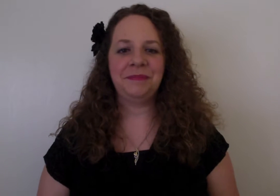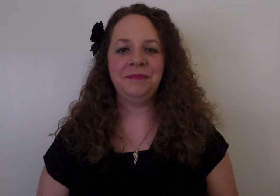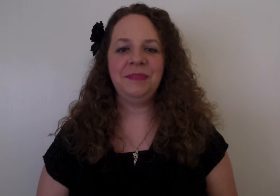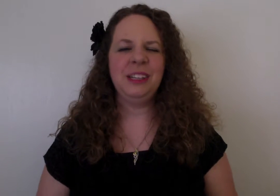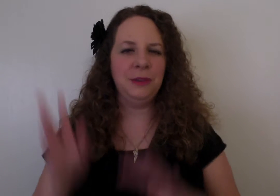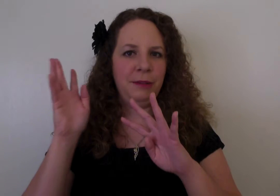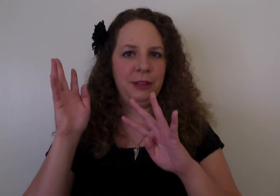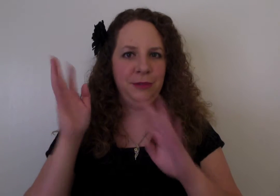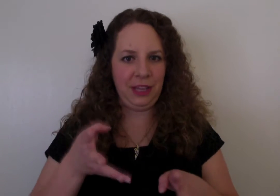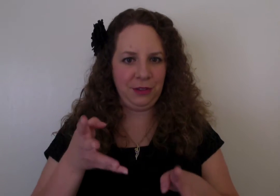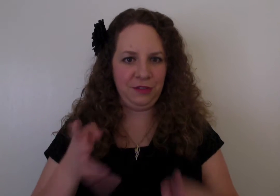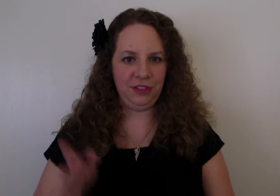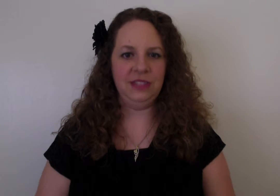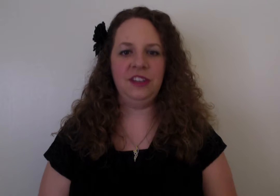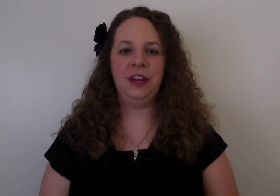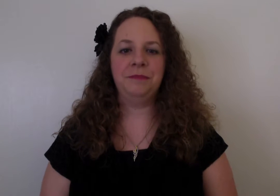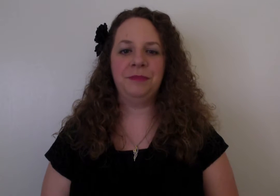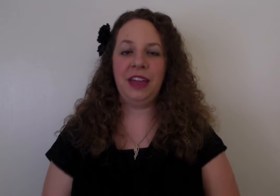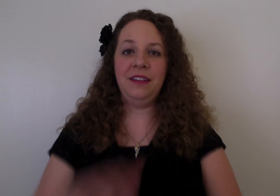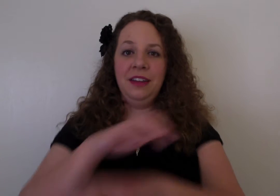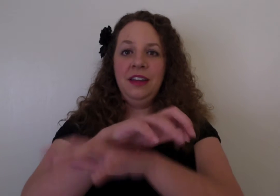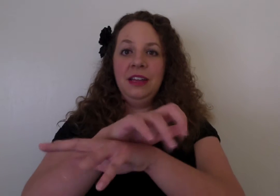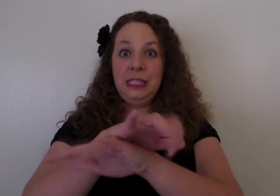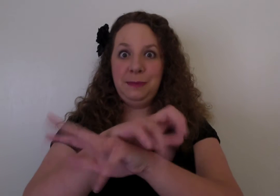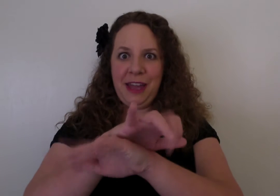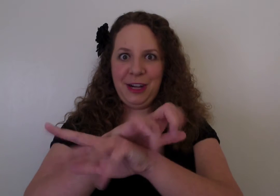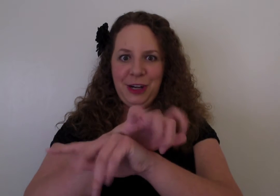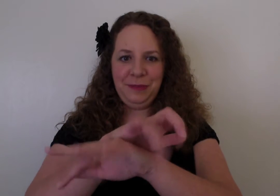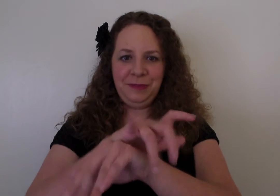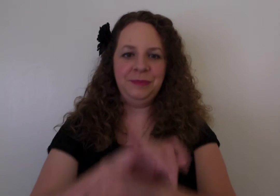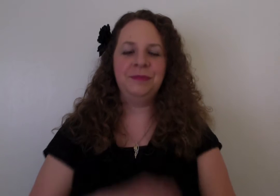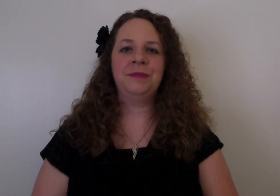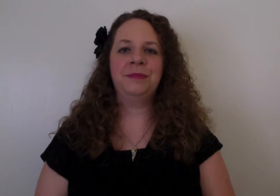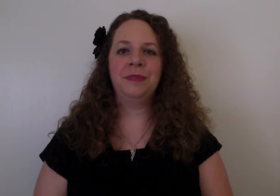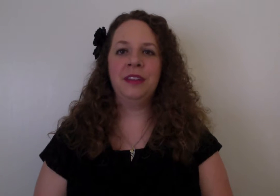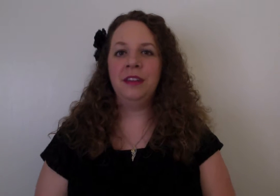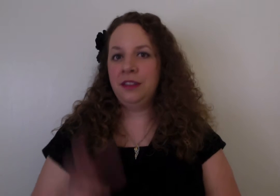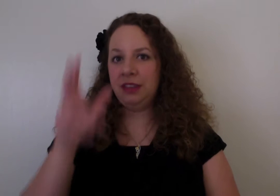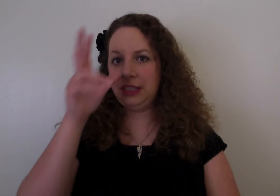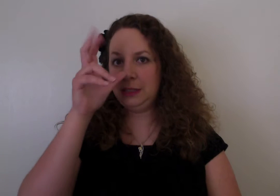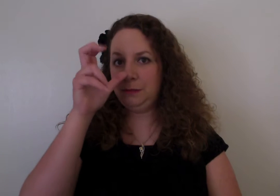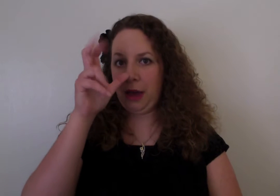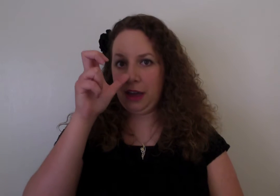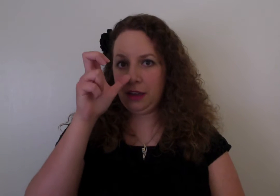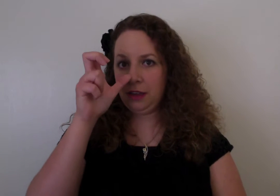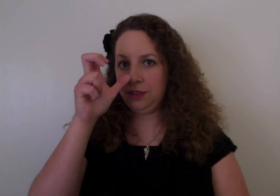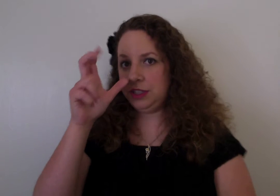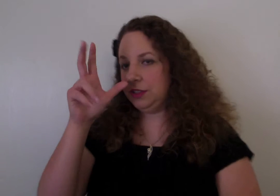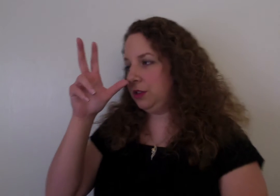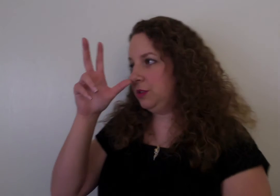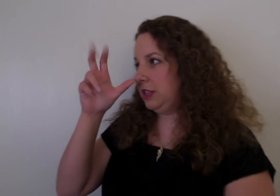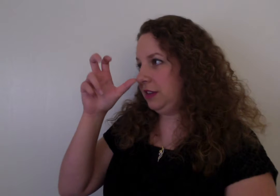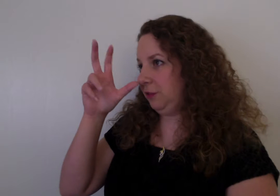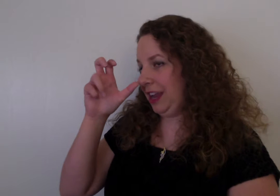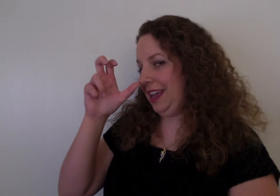So I will use download for this video. Okay. Spider. This is bug. This is also the sign for ant.